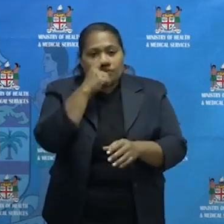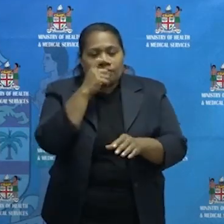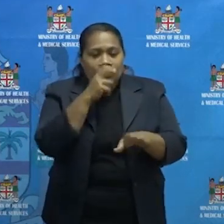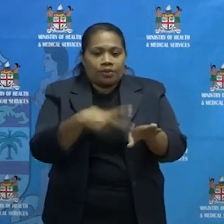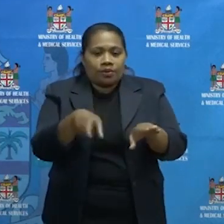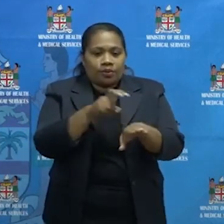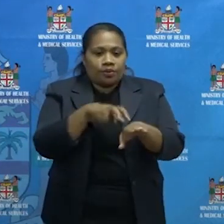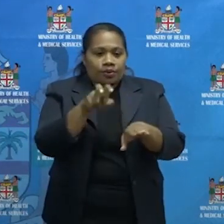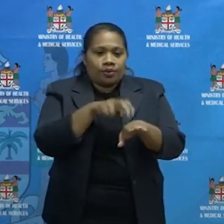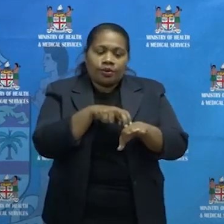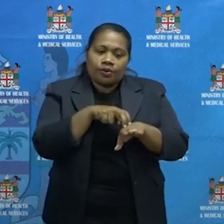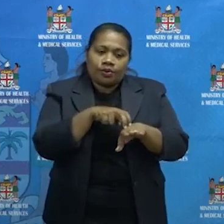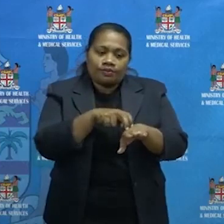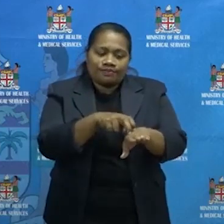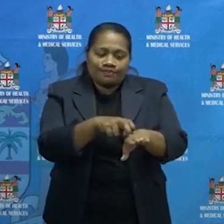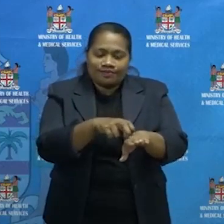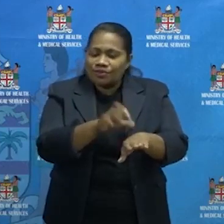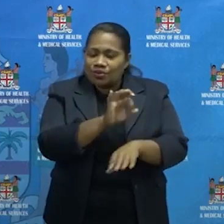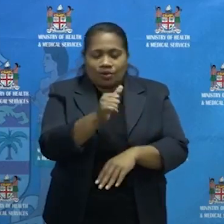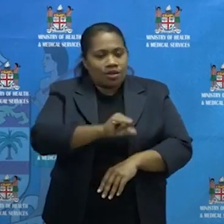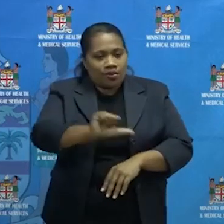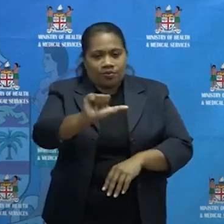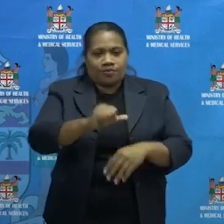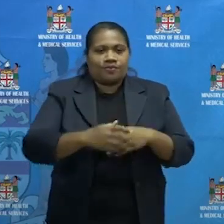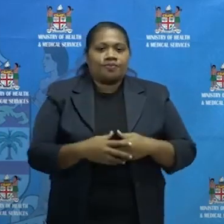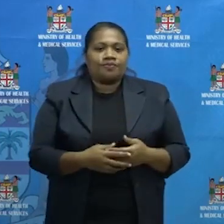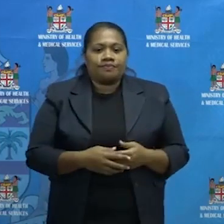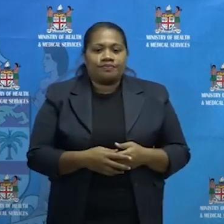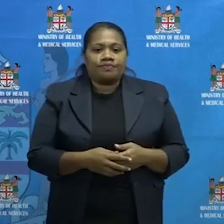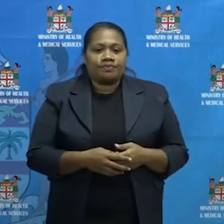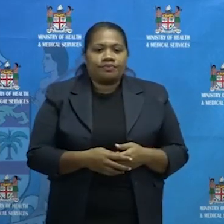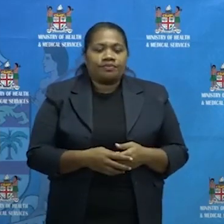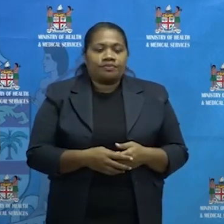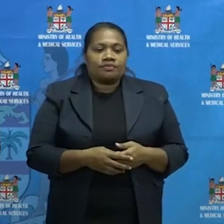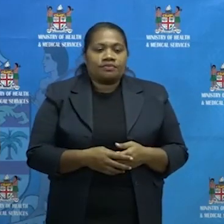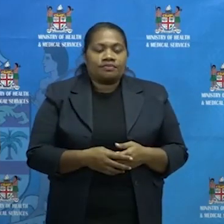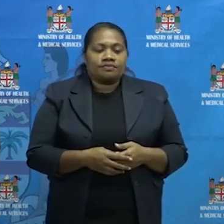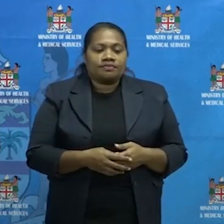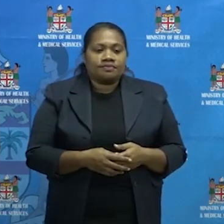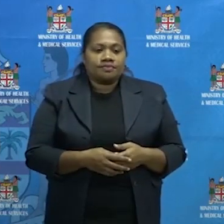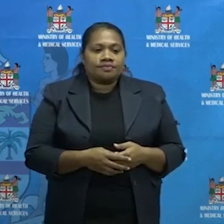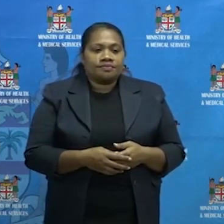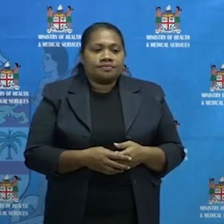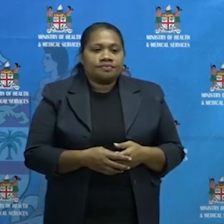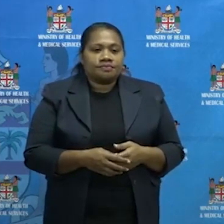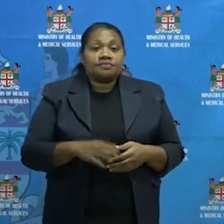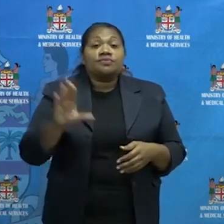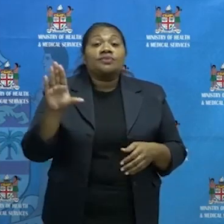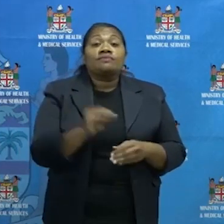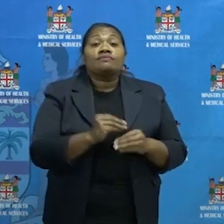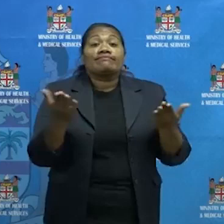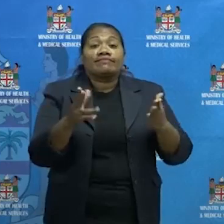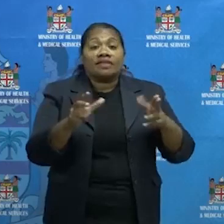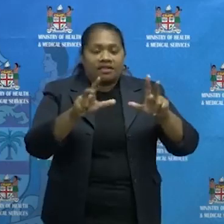allowed. This is outbound inter-island passenger travel from Viti Levu.